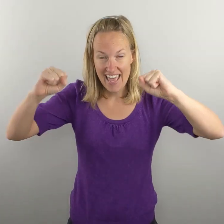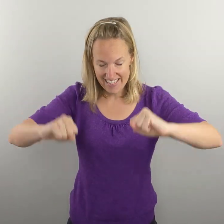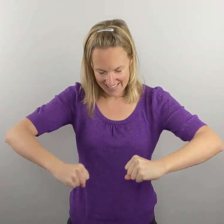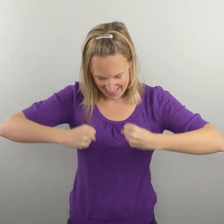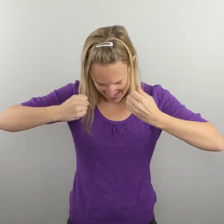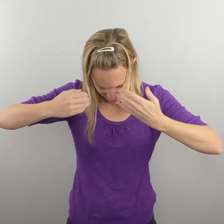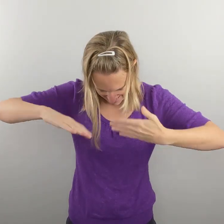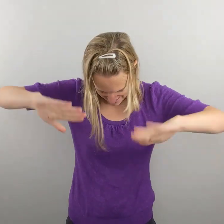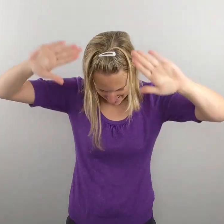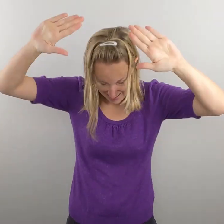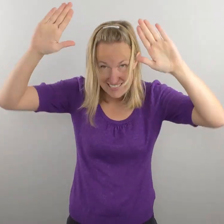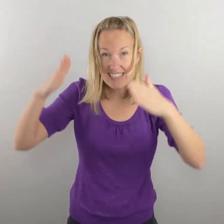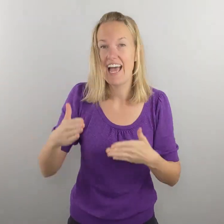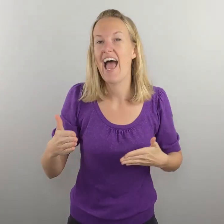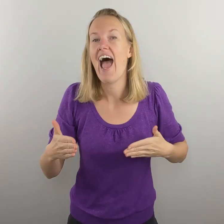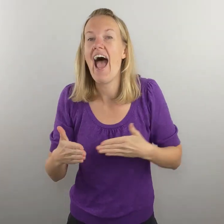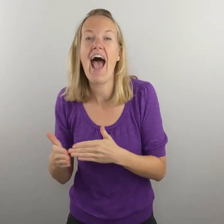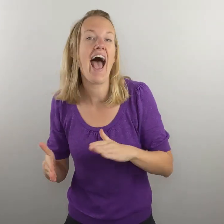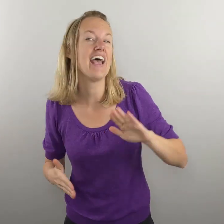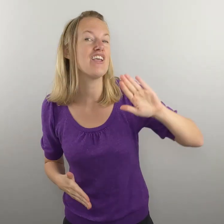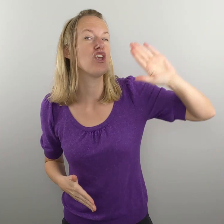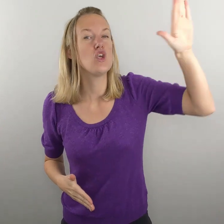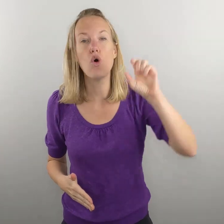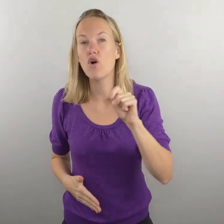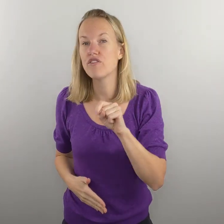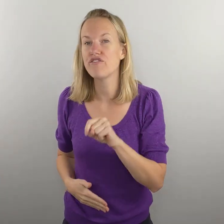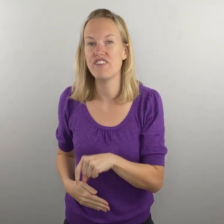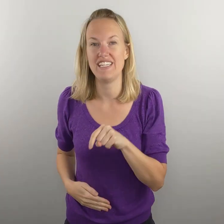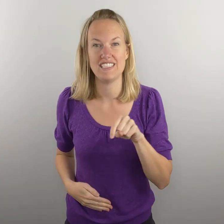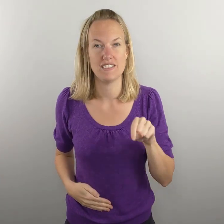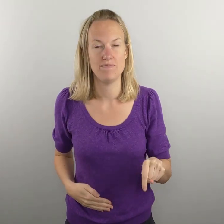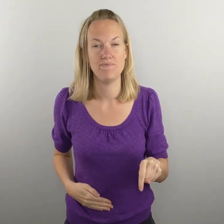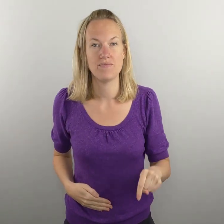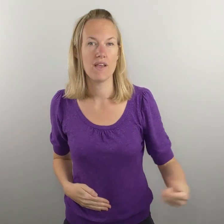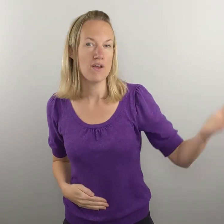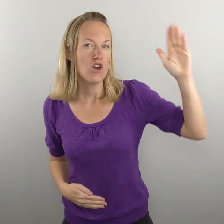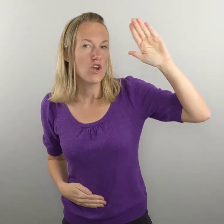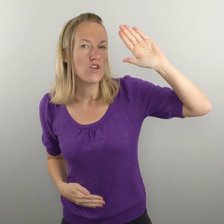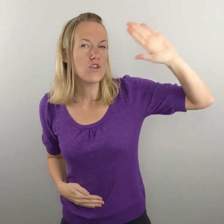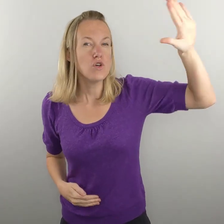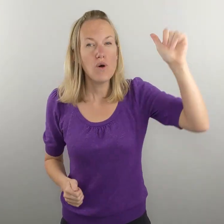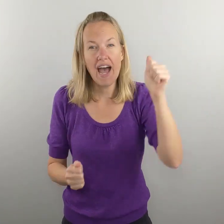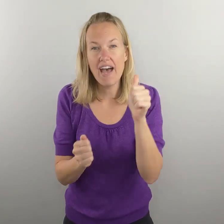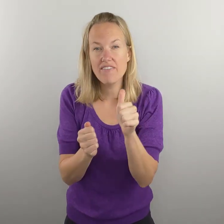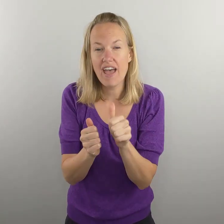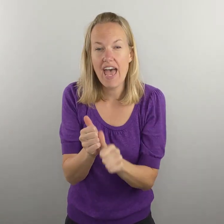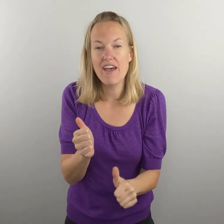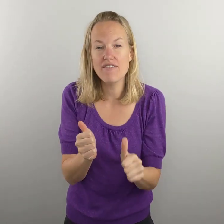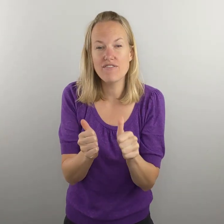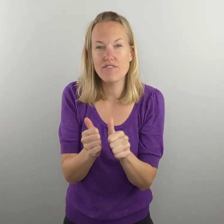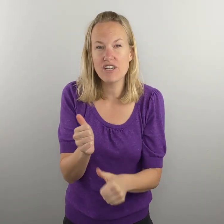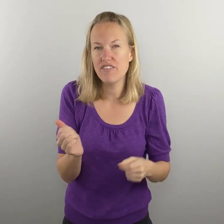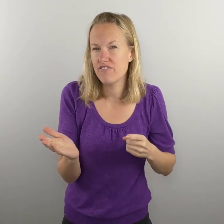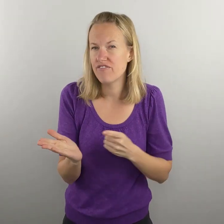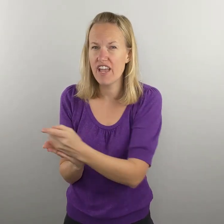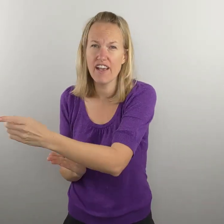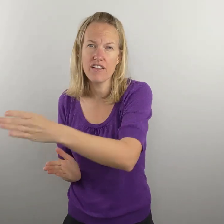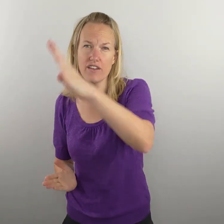and laying it at your feet. You have every